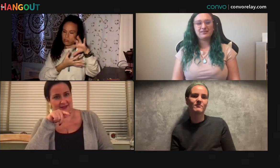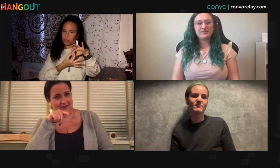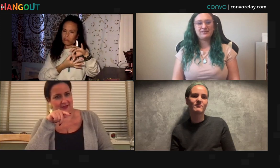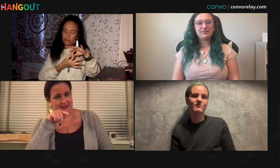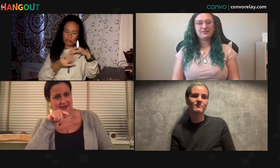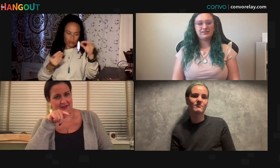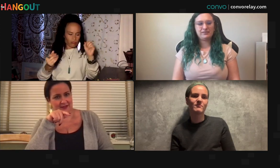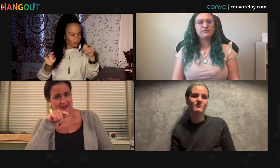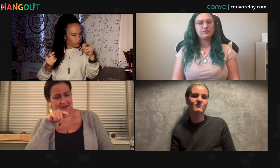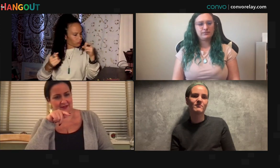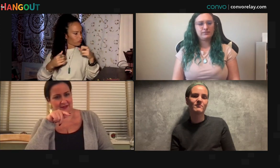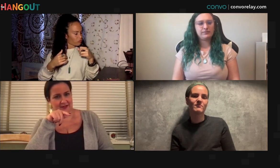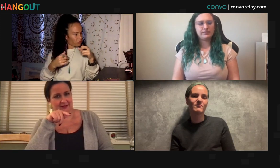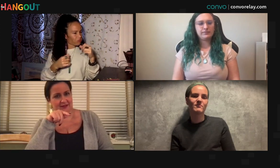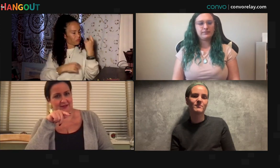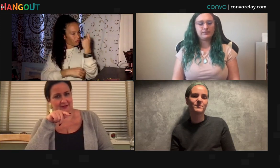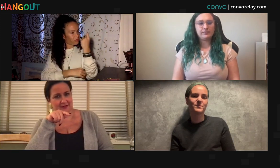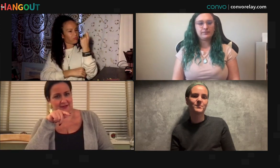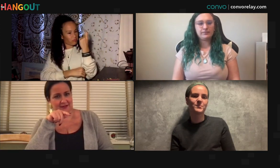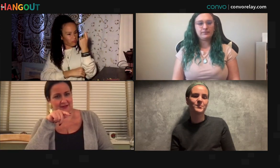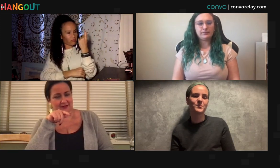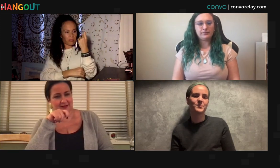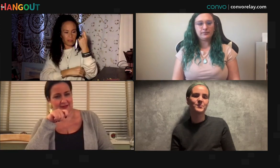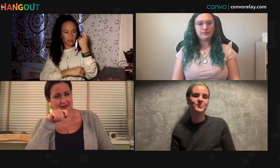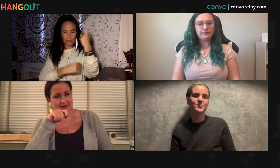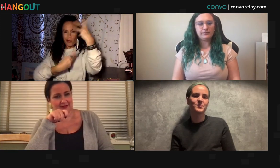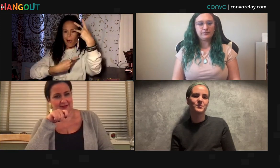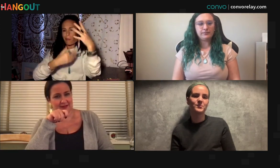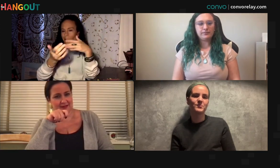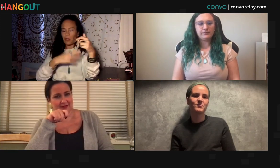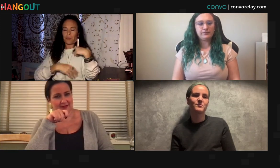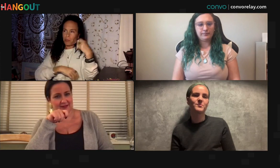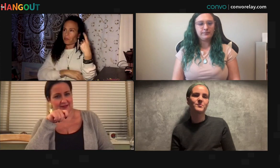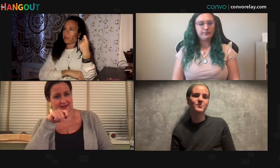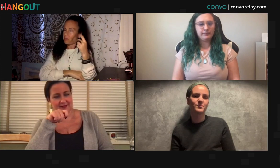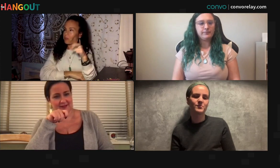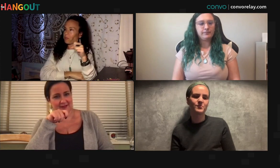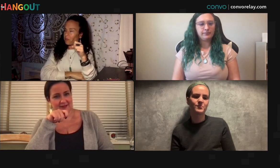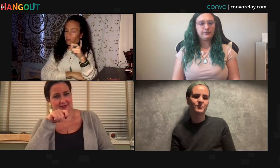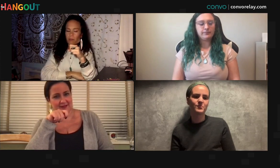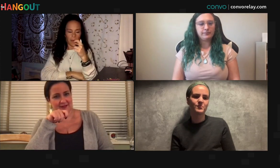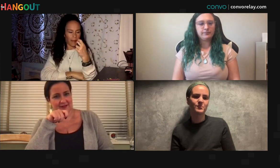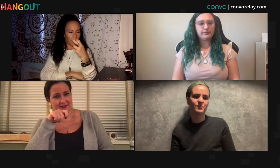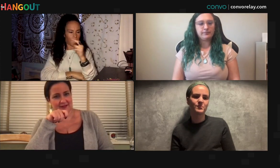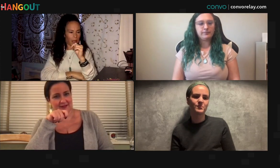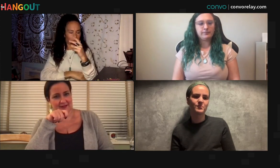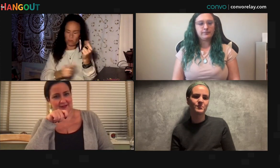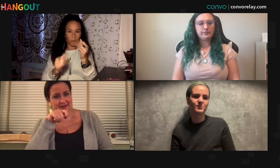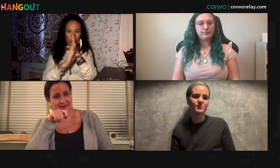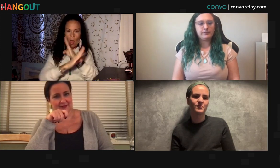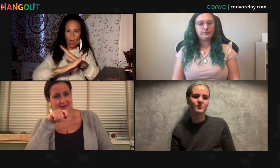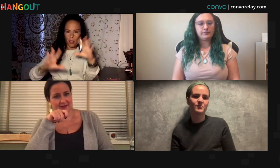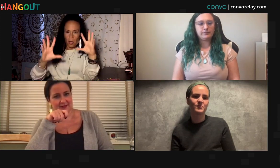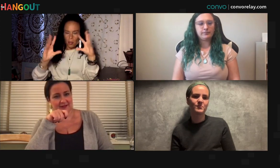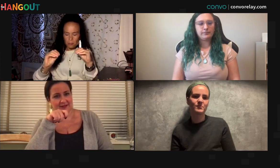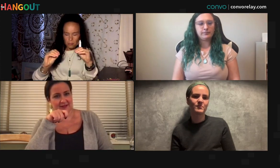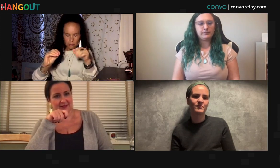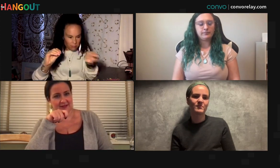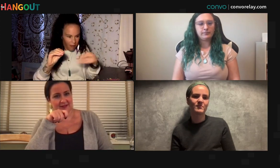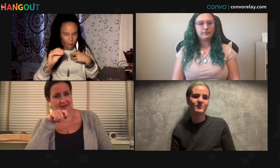could be so quiet and we could just feel connected to our mind and our body. And we could be channeling things that are out there in the universe. And